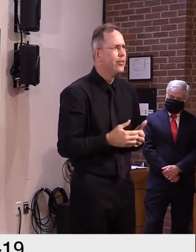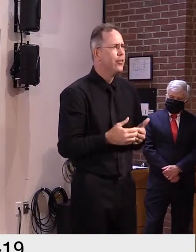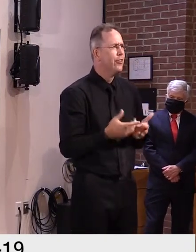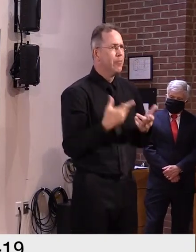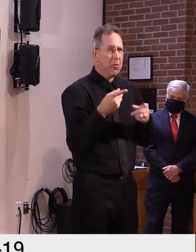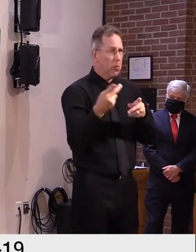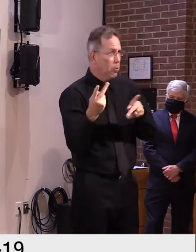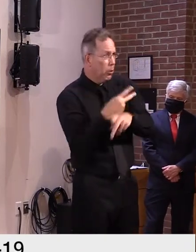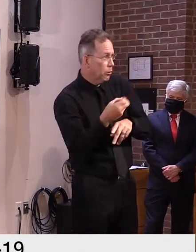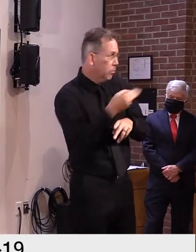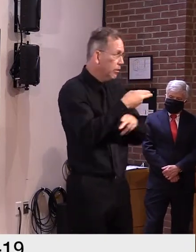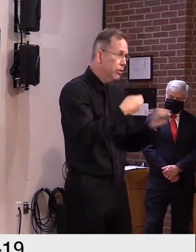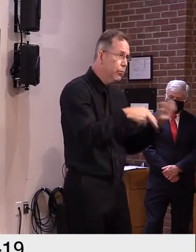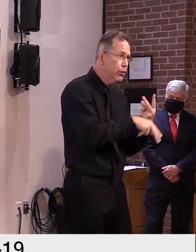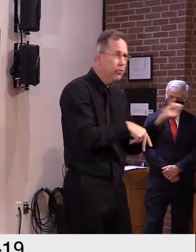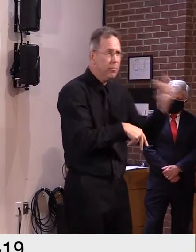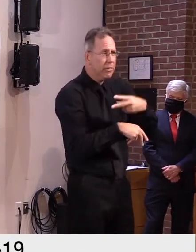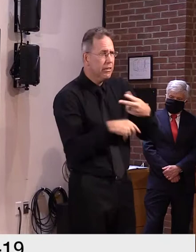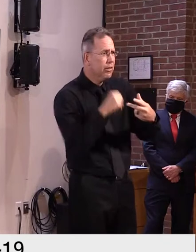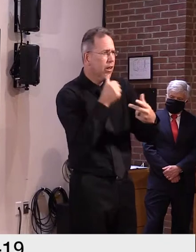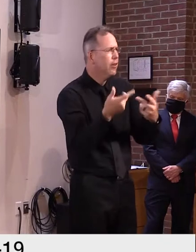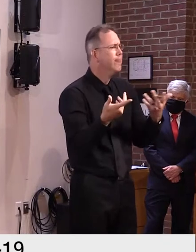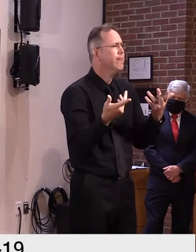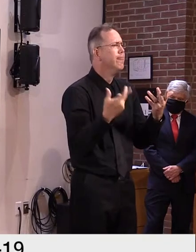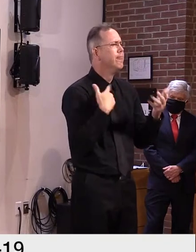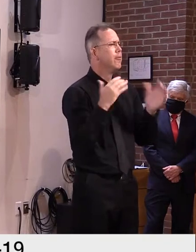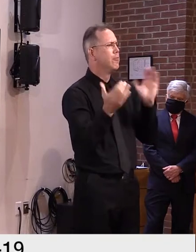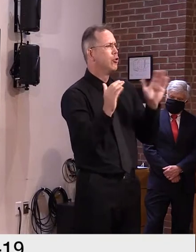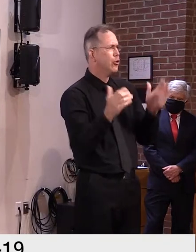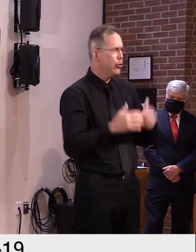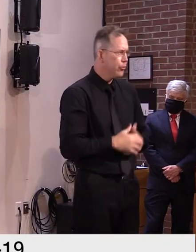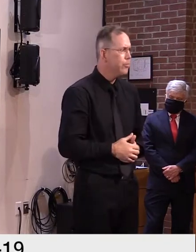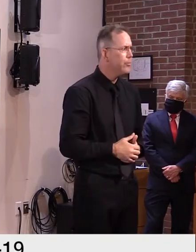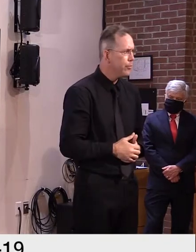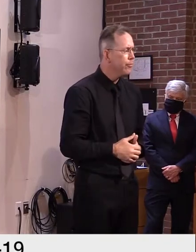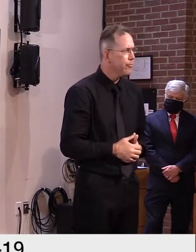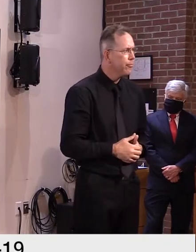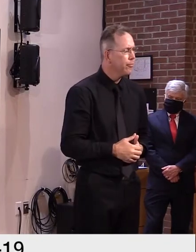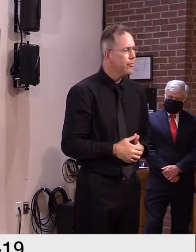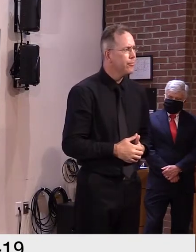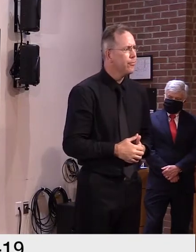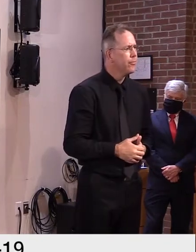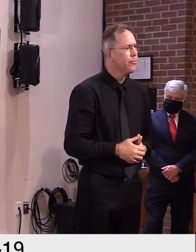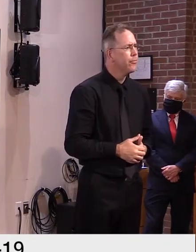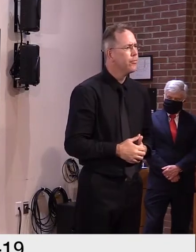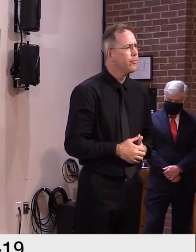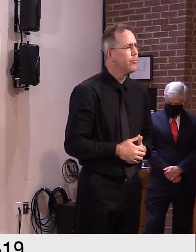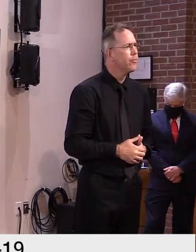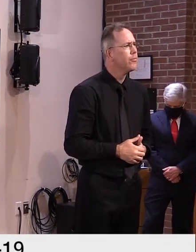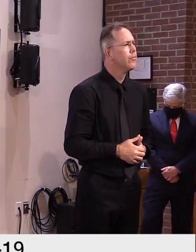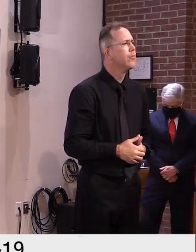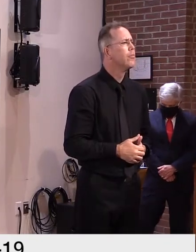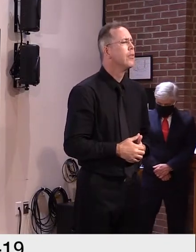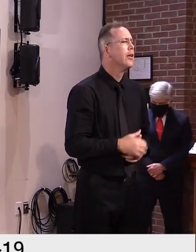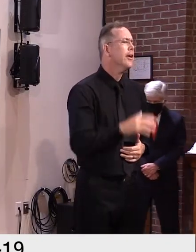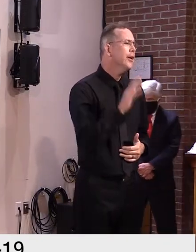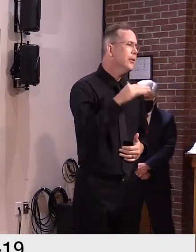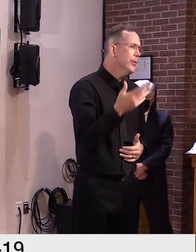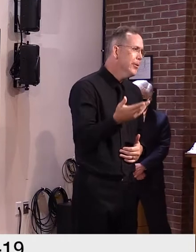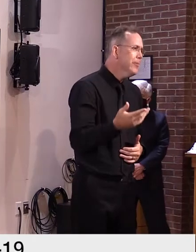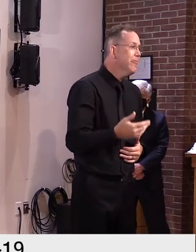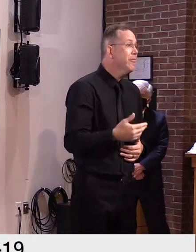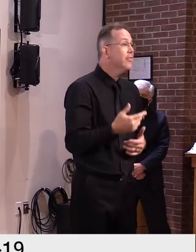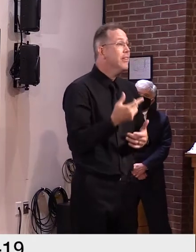they got cancer, in 10 years. But in the meantime, they could have been more successful in school if you'd let them into school, but you didn't let